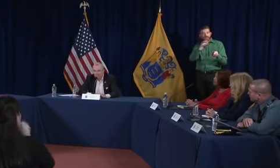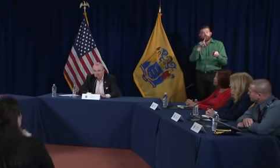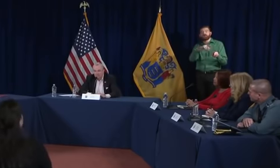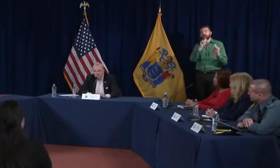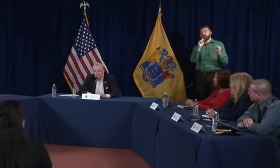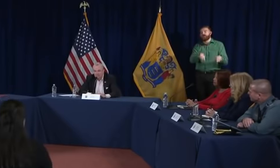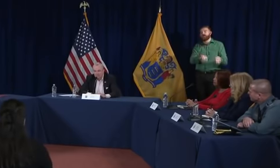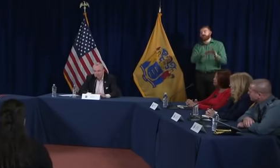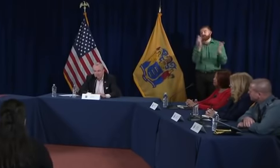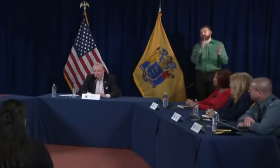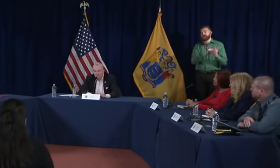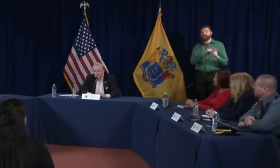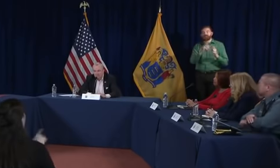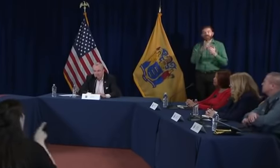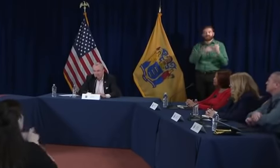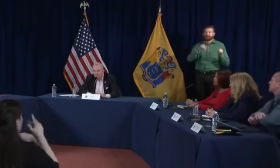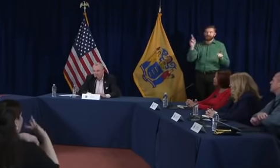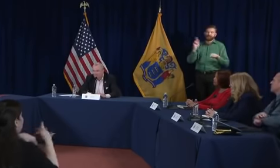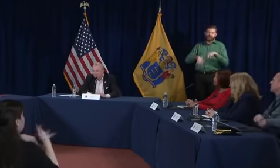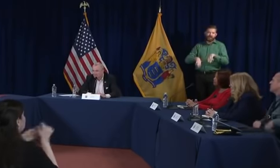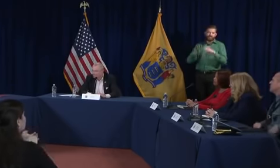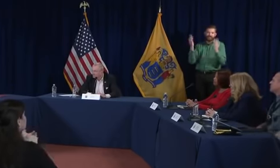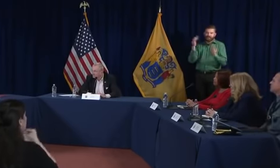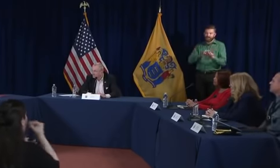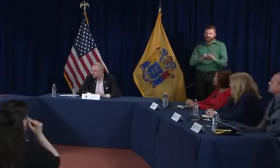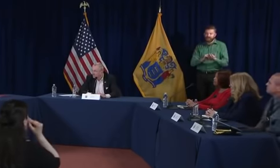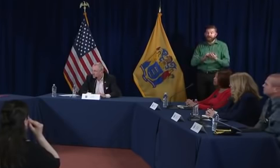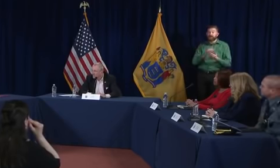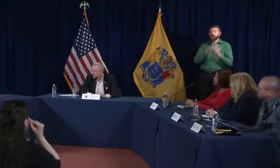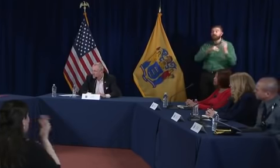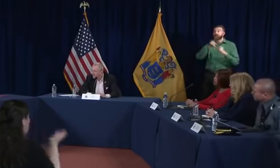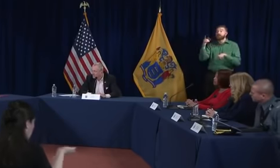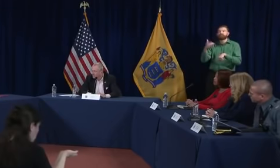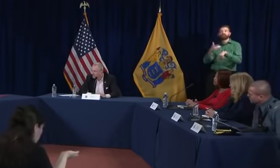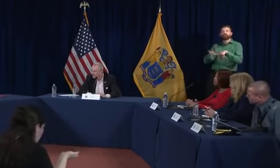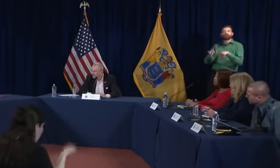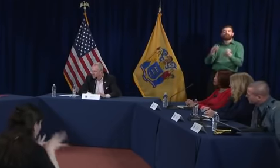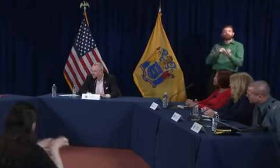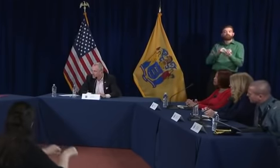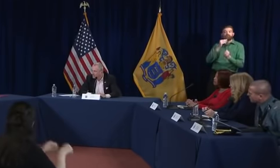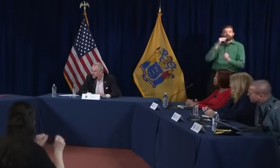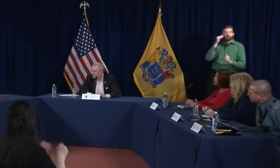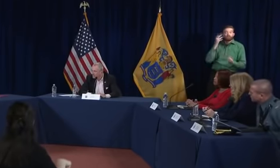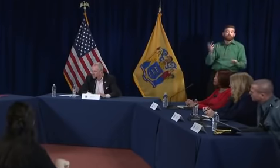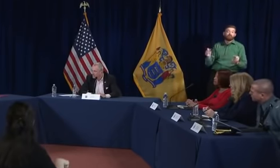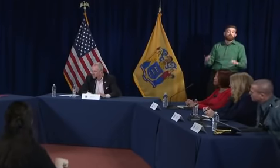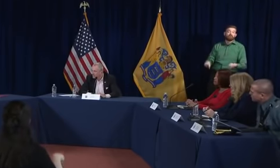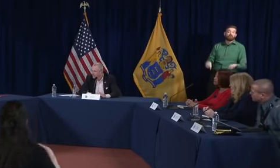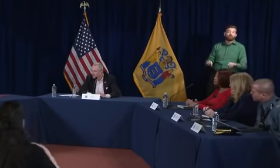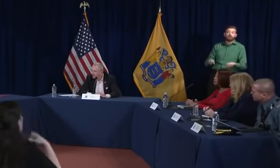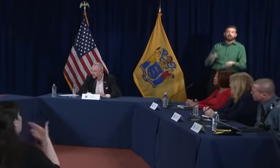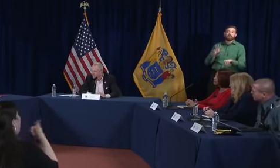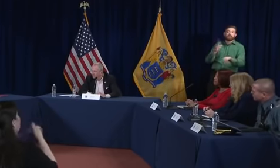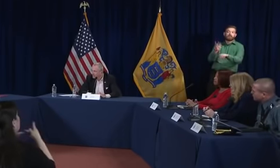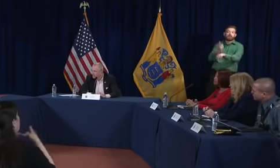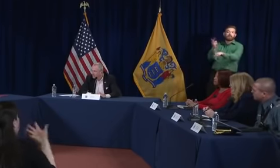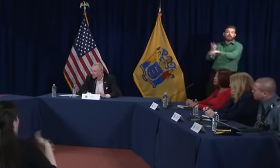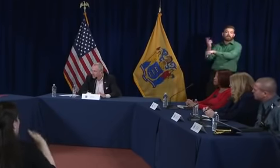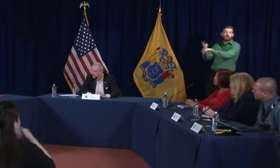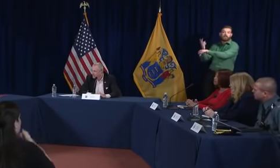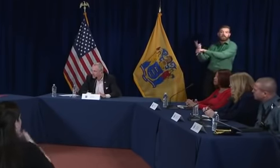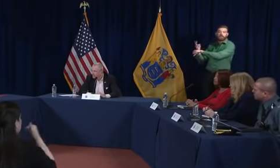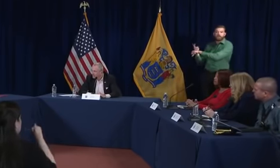homes. We're looking at spaces that are under construction that can